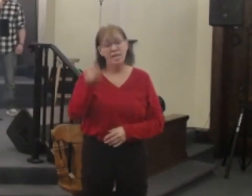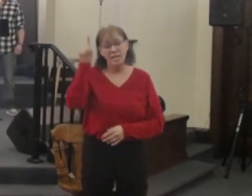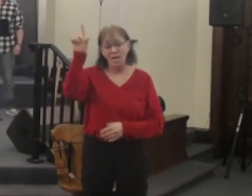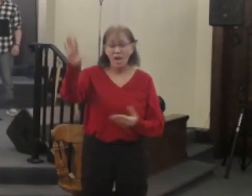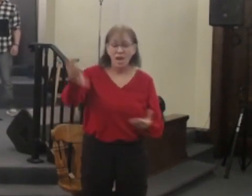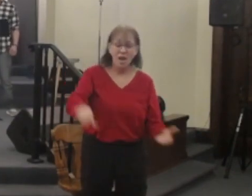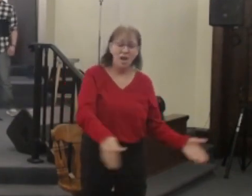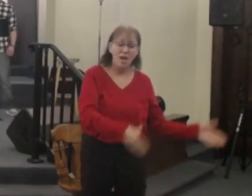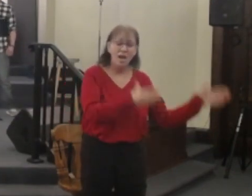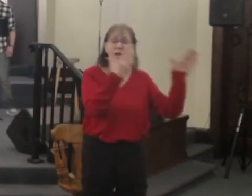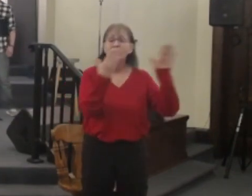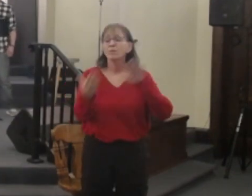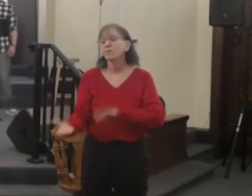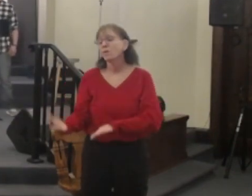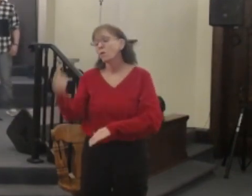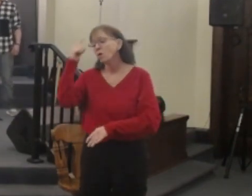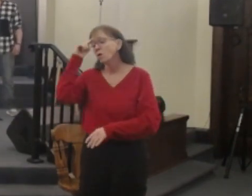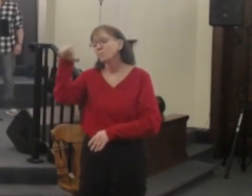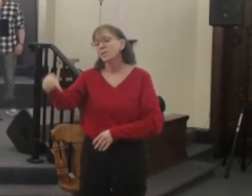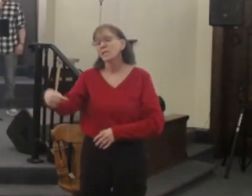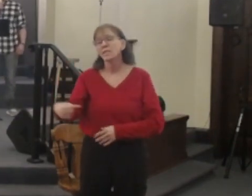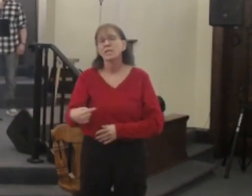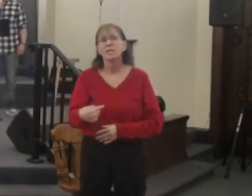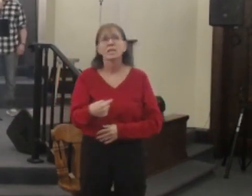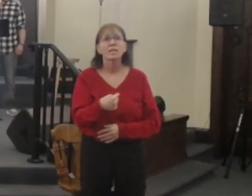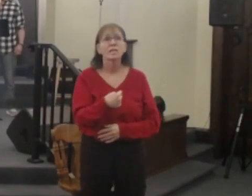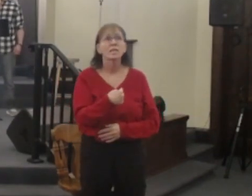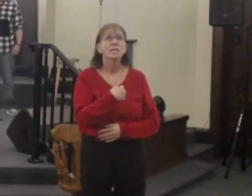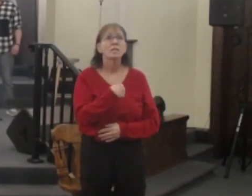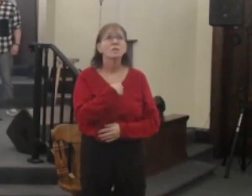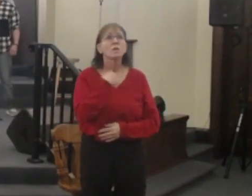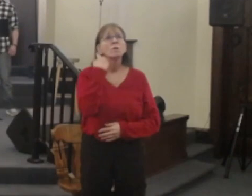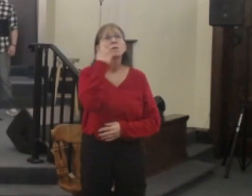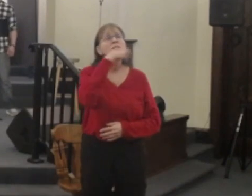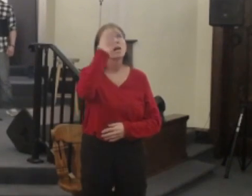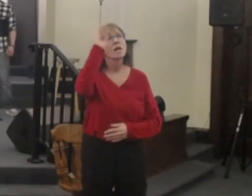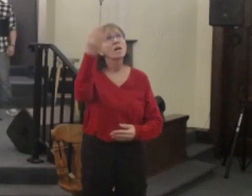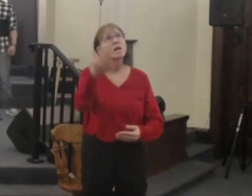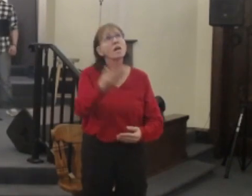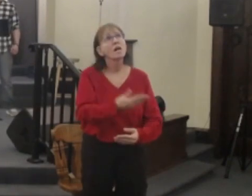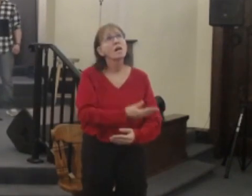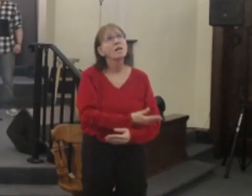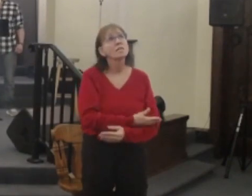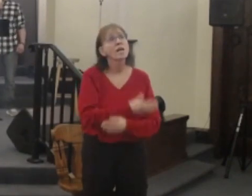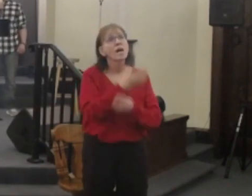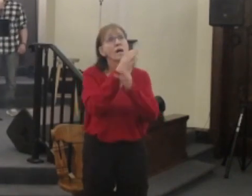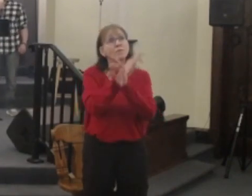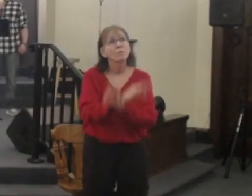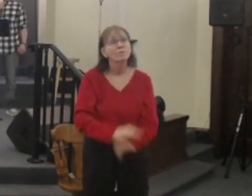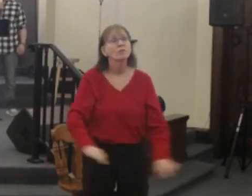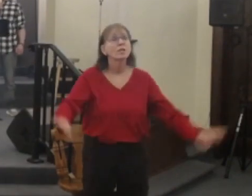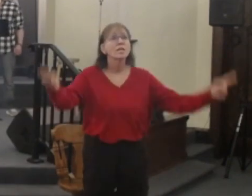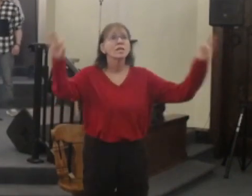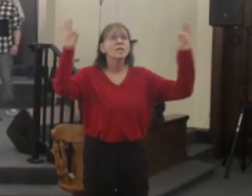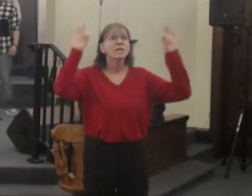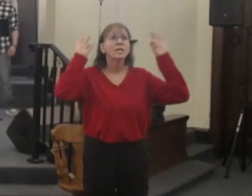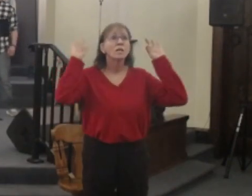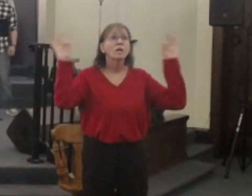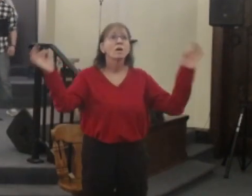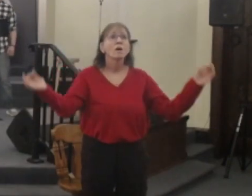he died for me. Who the Son sets